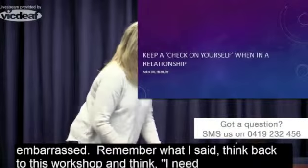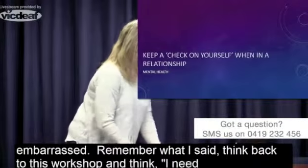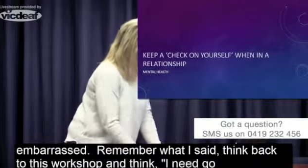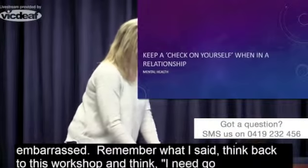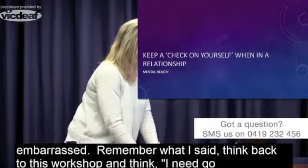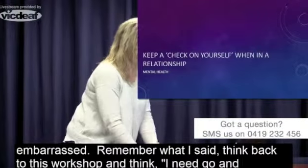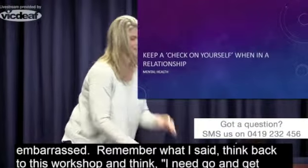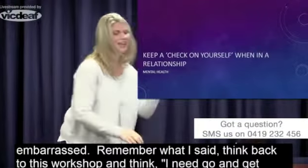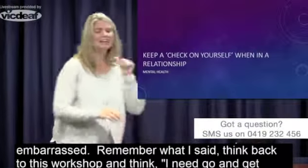worry about.